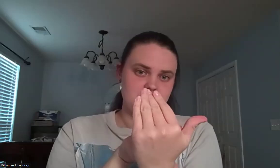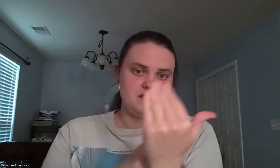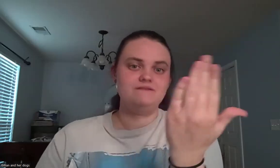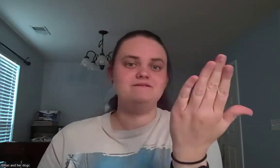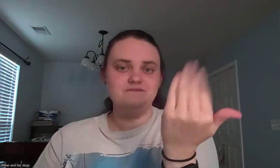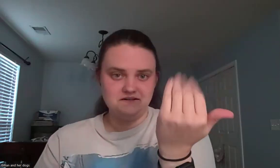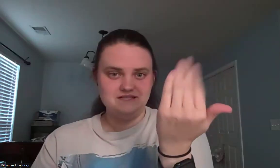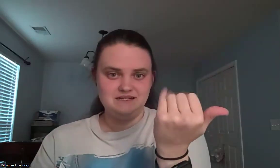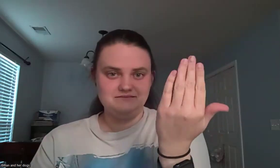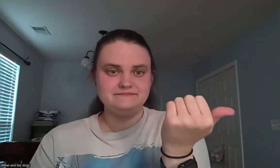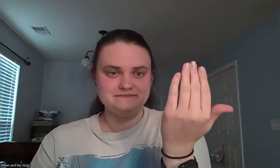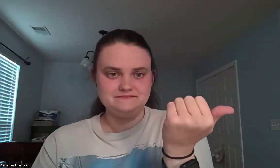out. 15.